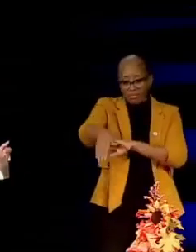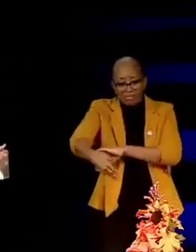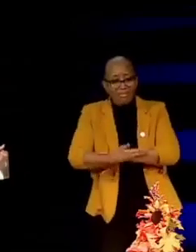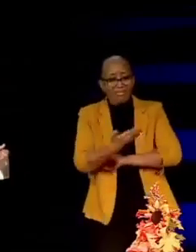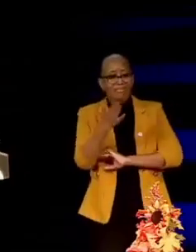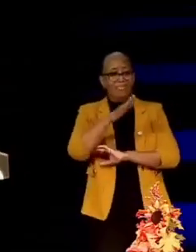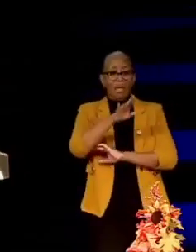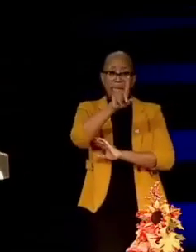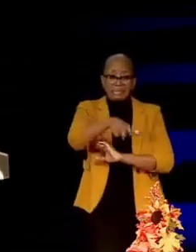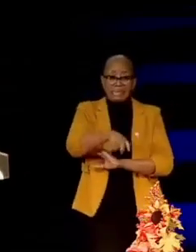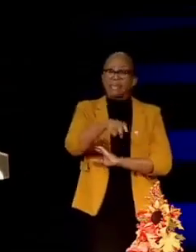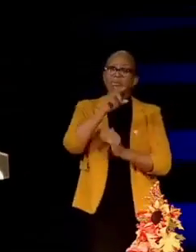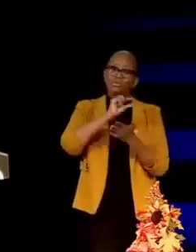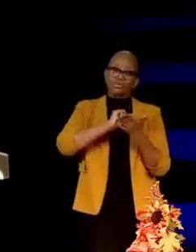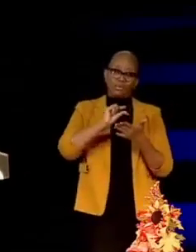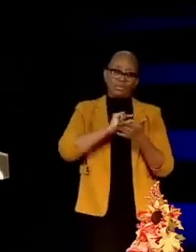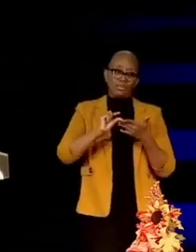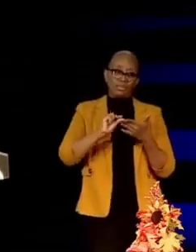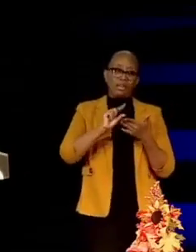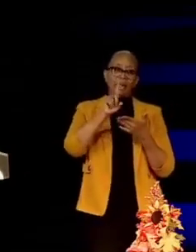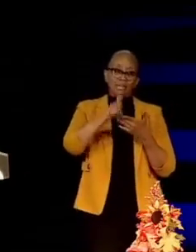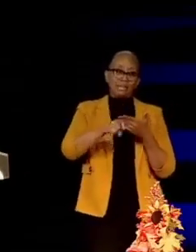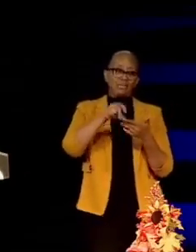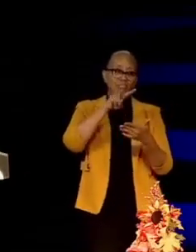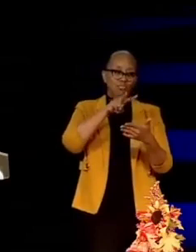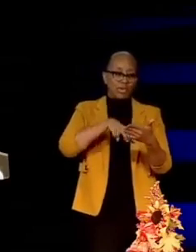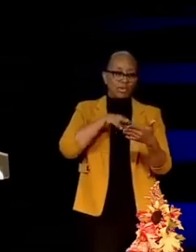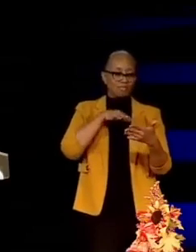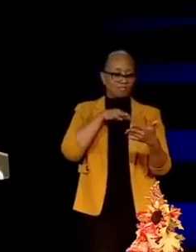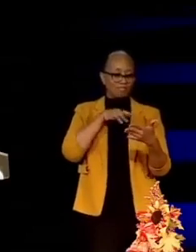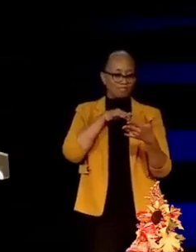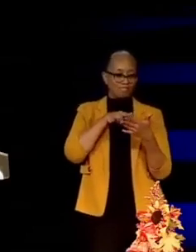the noonday and read it in the midnight hour.